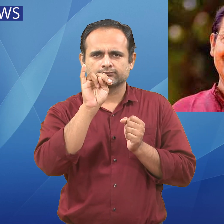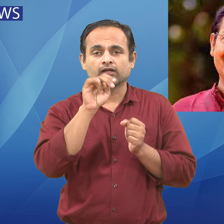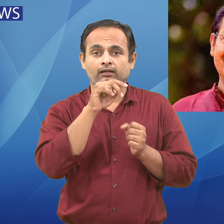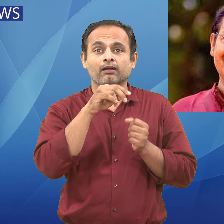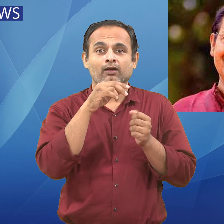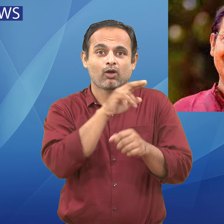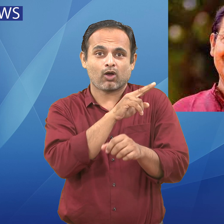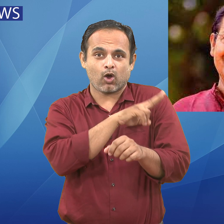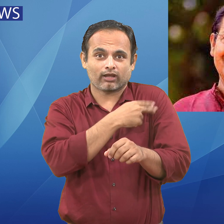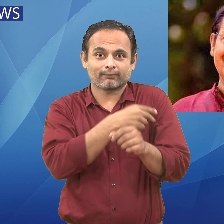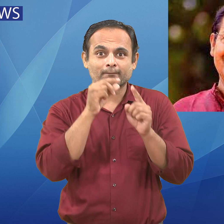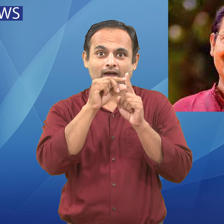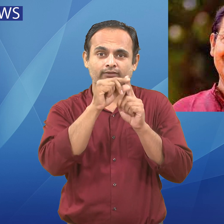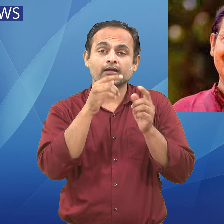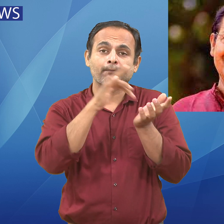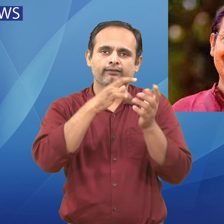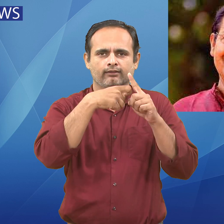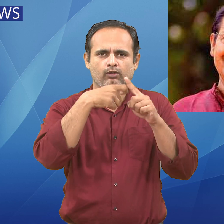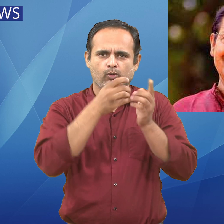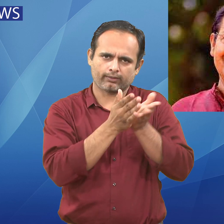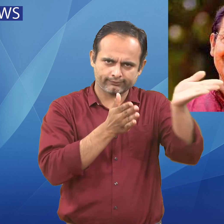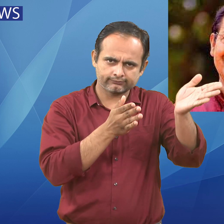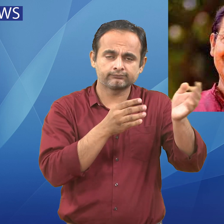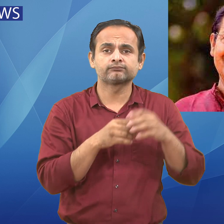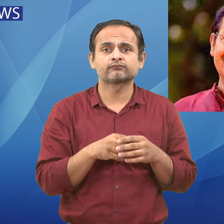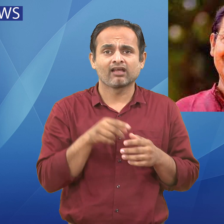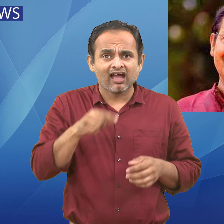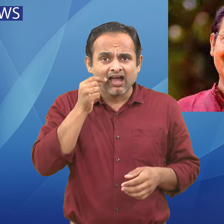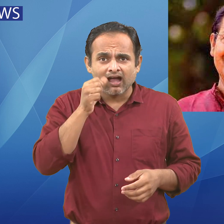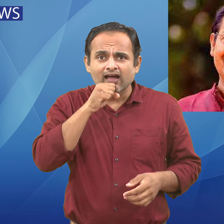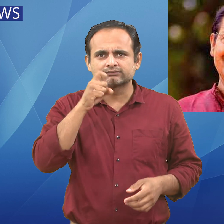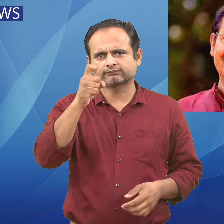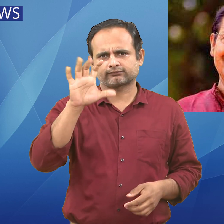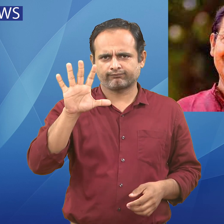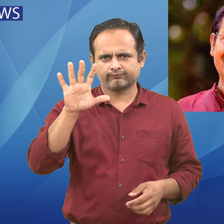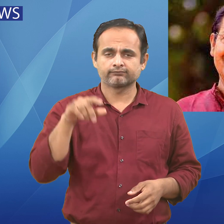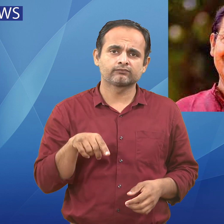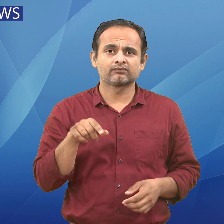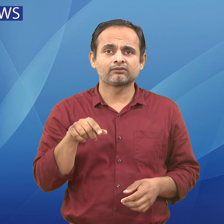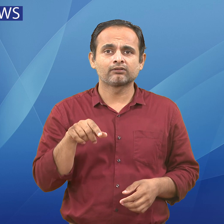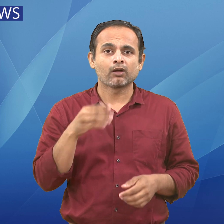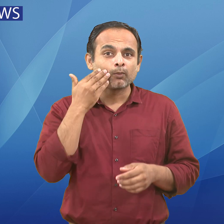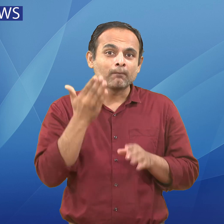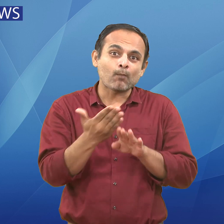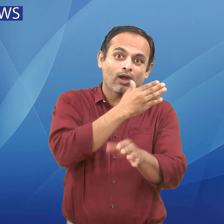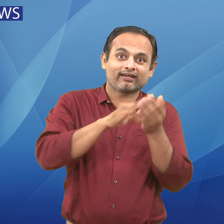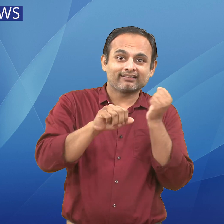infection and respiratory ailments. Earlier, he was undergoing treatment for cancer. He has acted in more than 750 films.